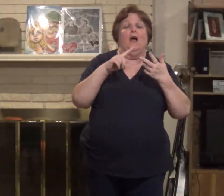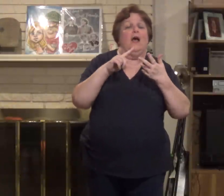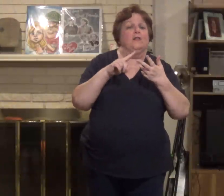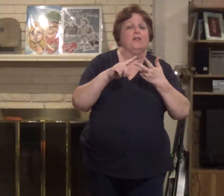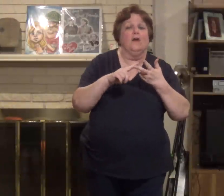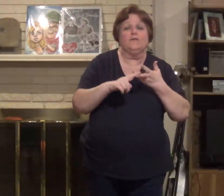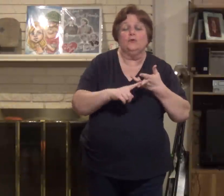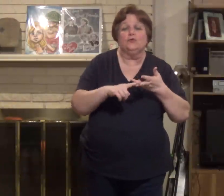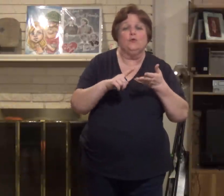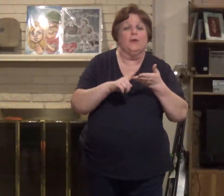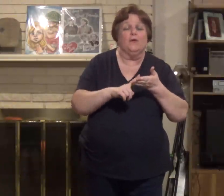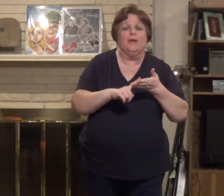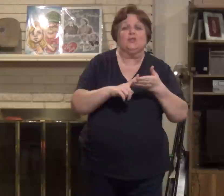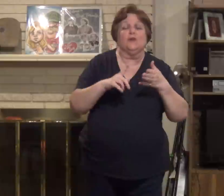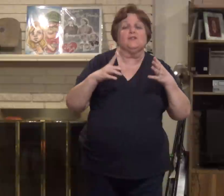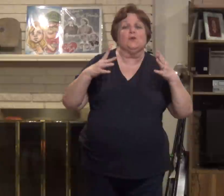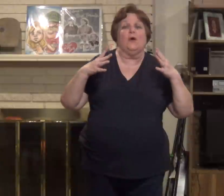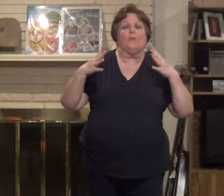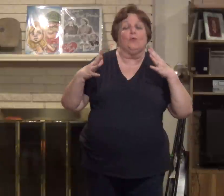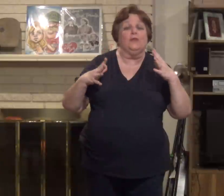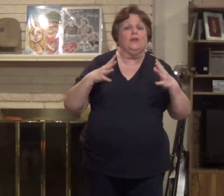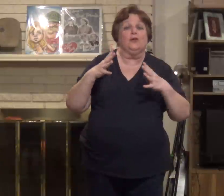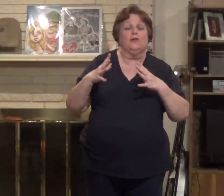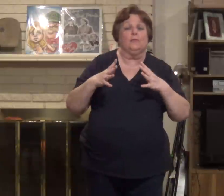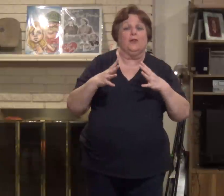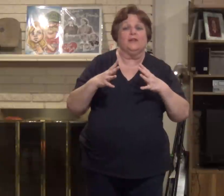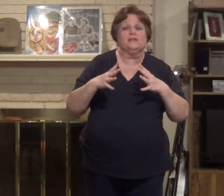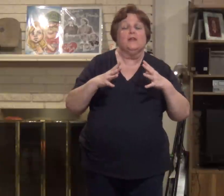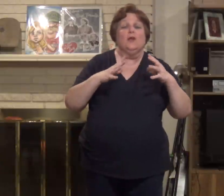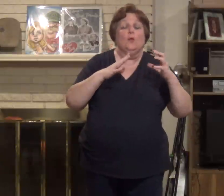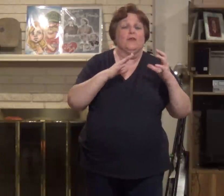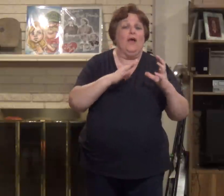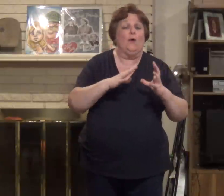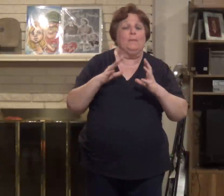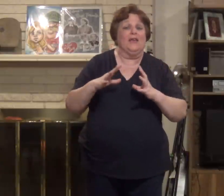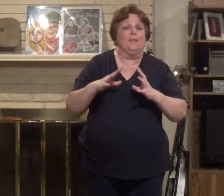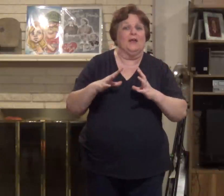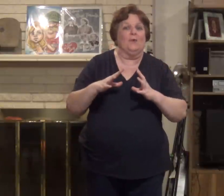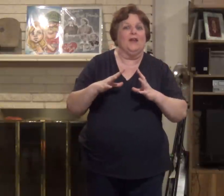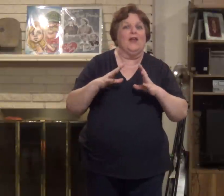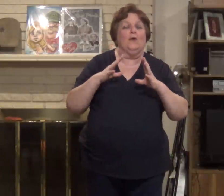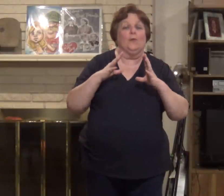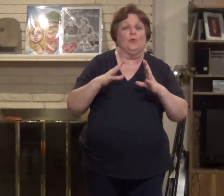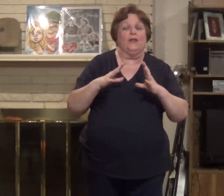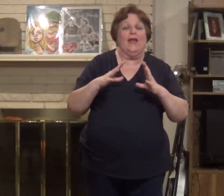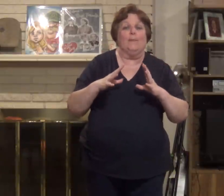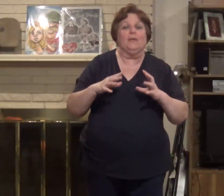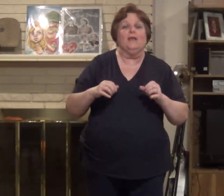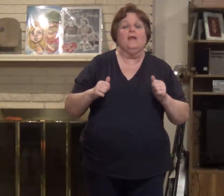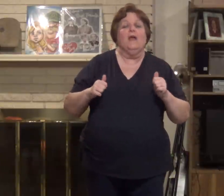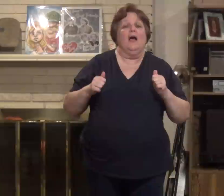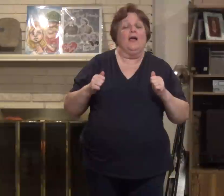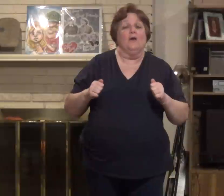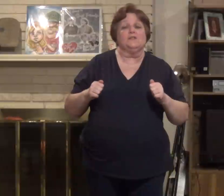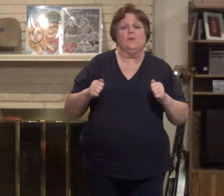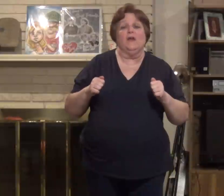I love YouTube, I love Patreon, so I'm really in a good place with how I'm making money right now, and I'm really happy. I also have